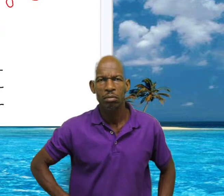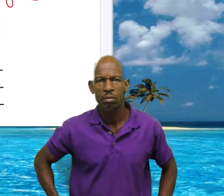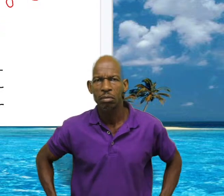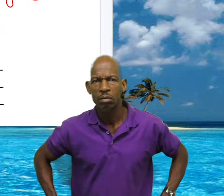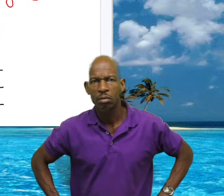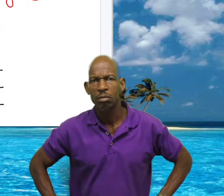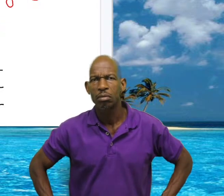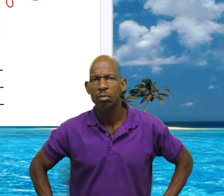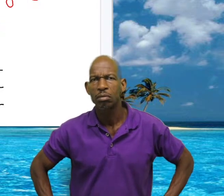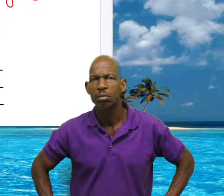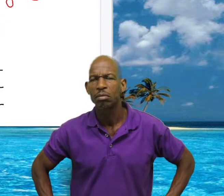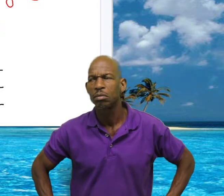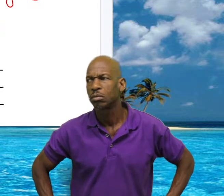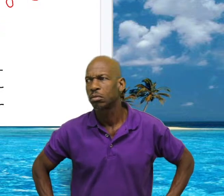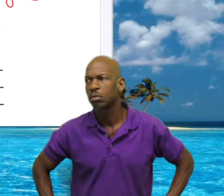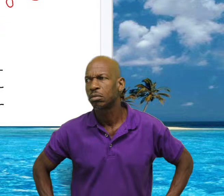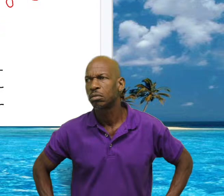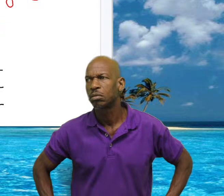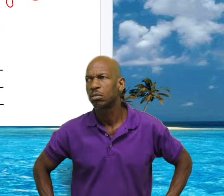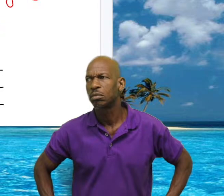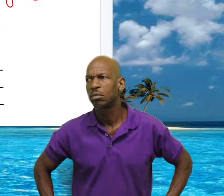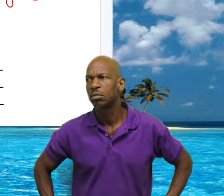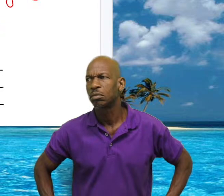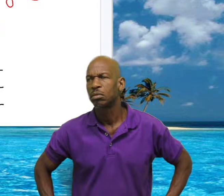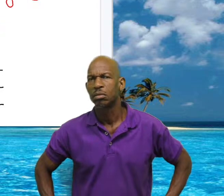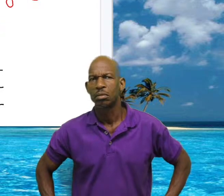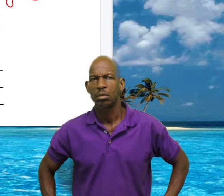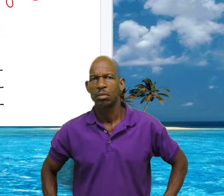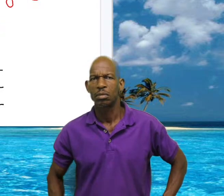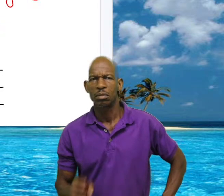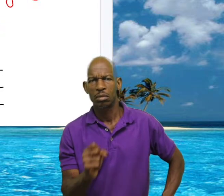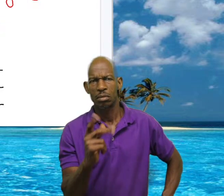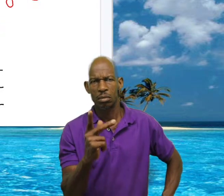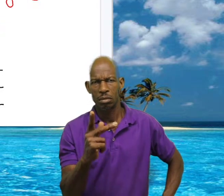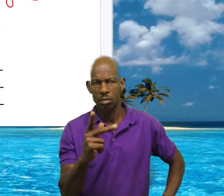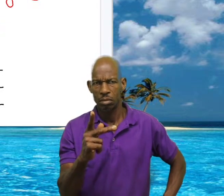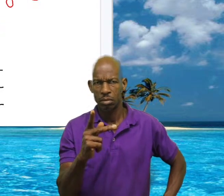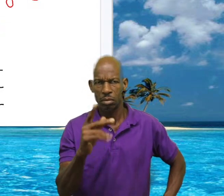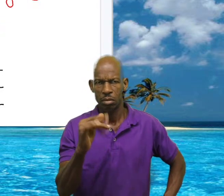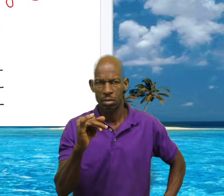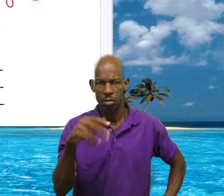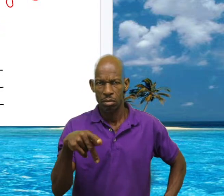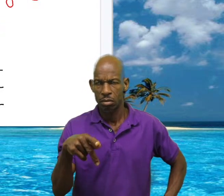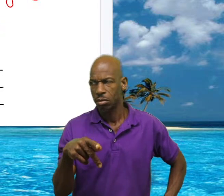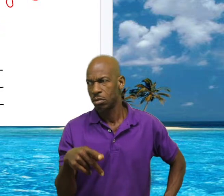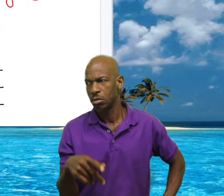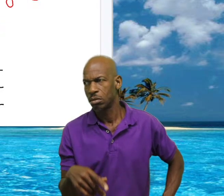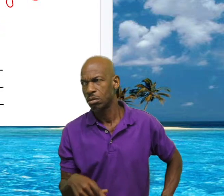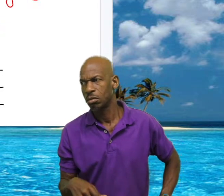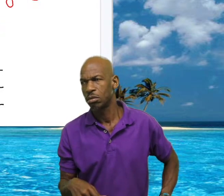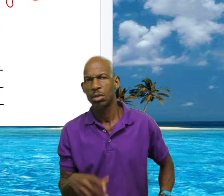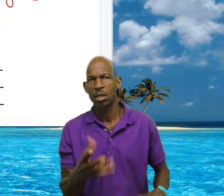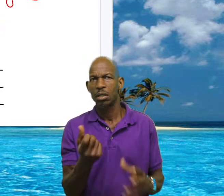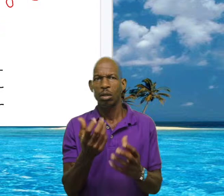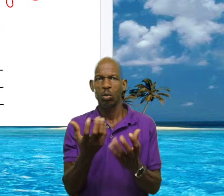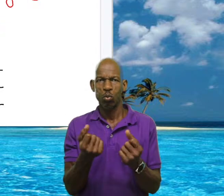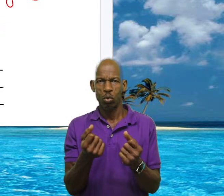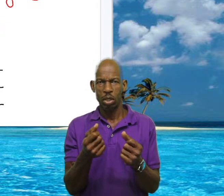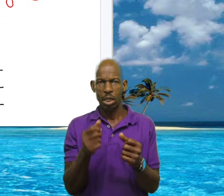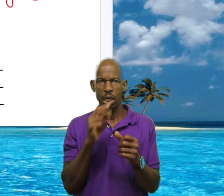I seen it saying something with skip. All right. But Derwin, I don't want the answer now, because this is what you're going to